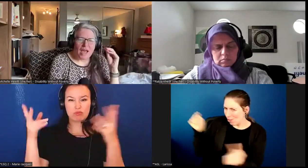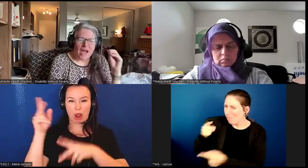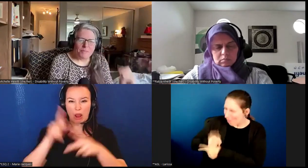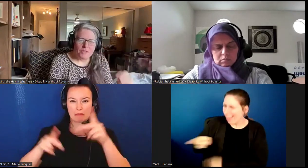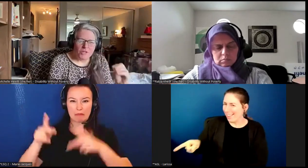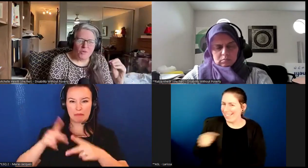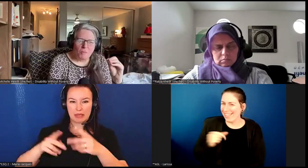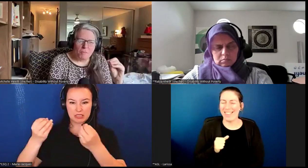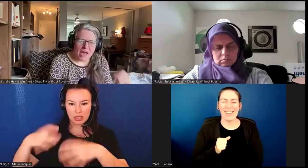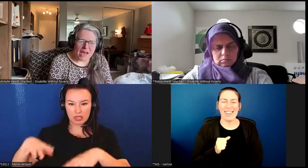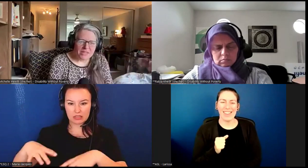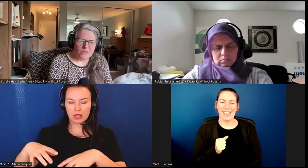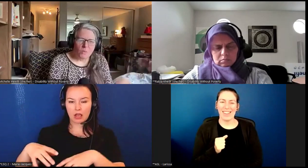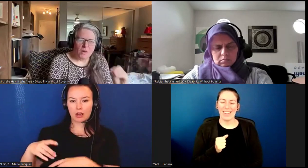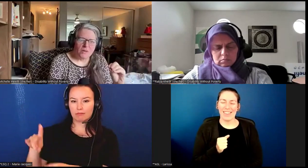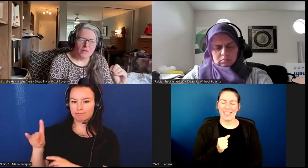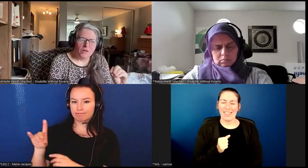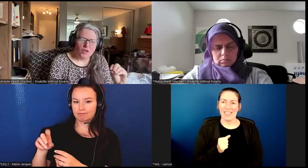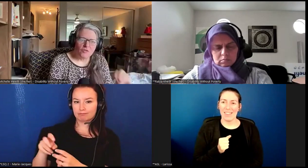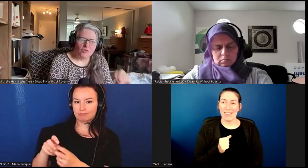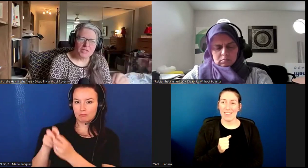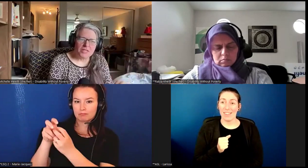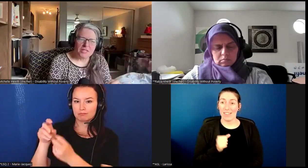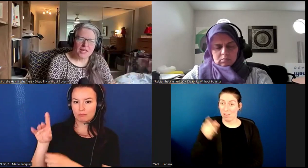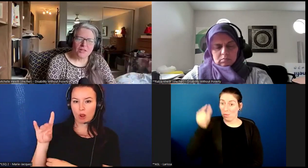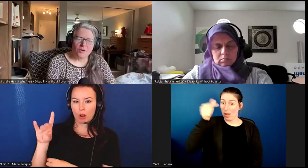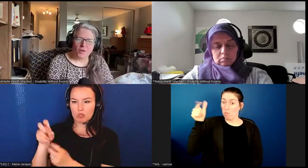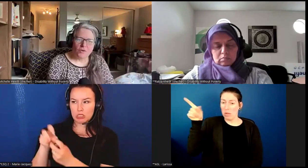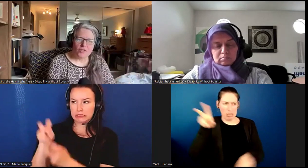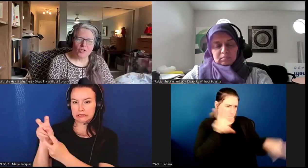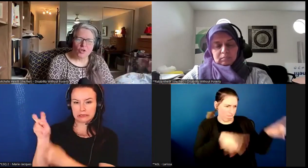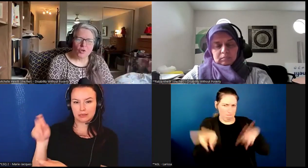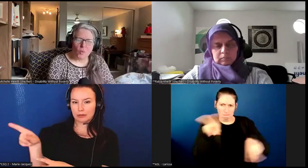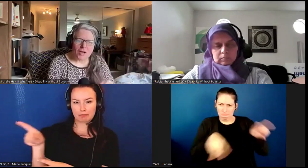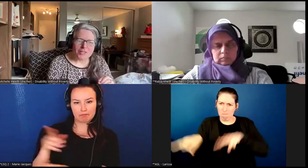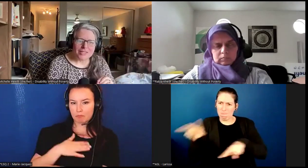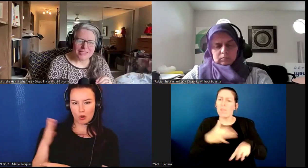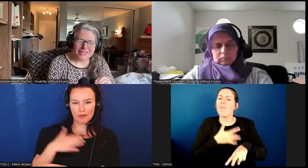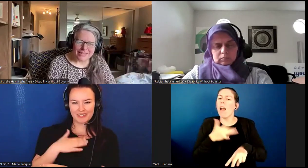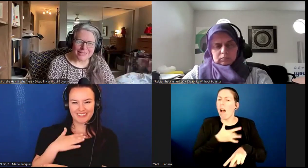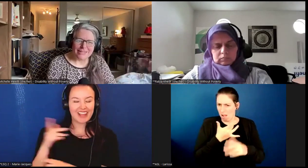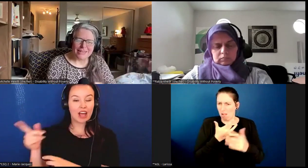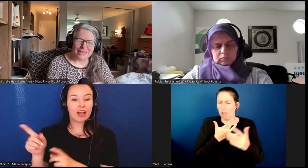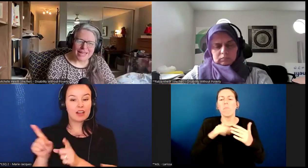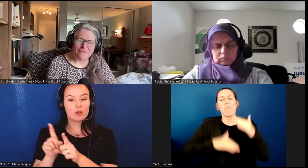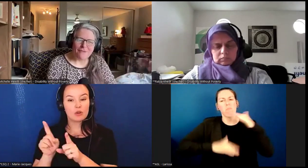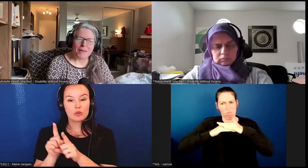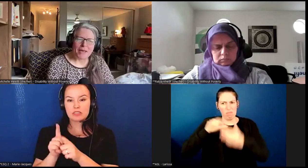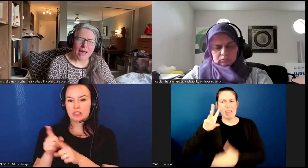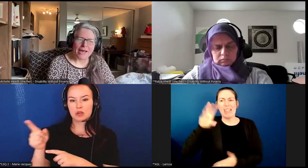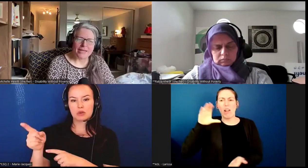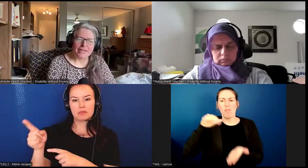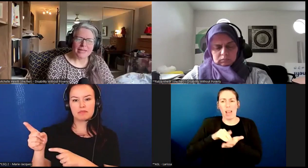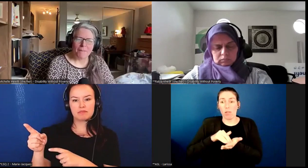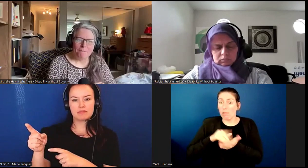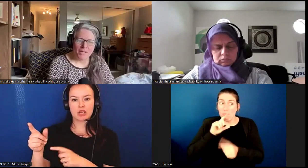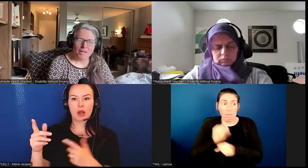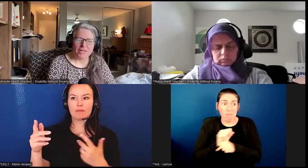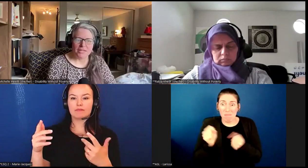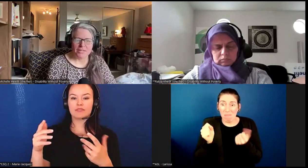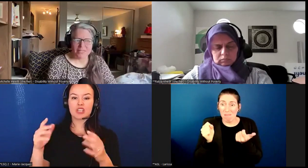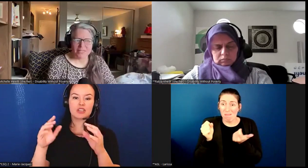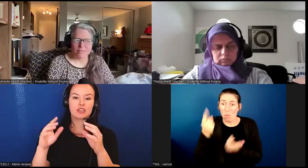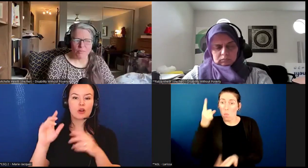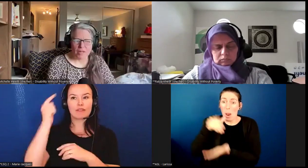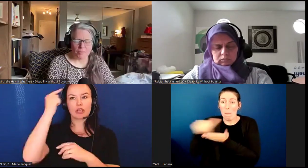with the absolute best that the government is saying that we're going to do, we are still leaving behind 1